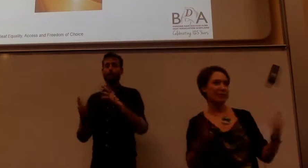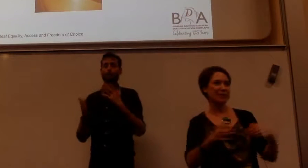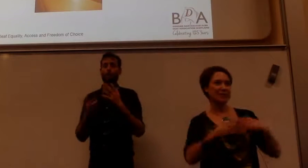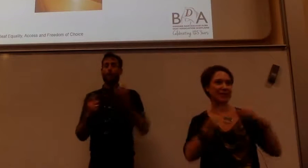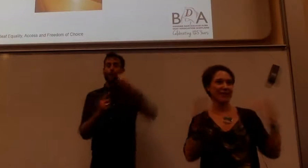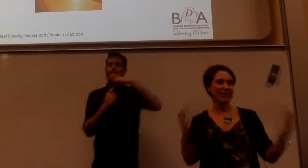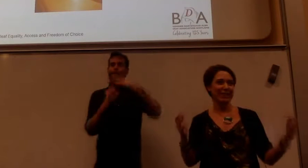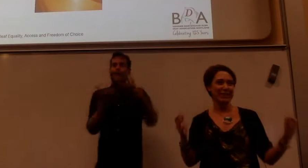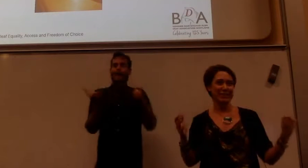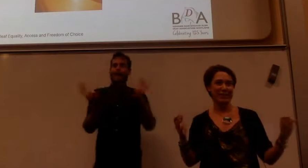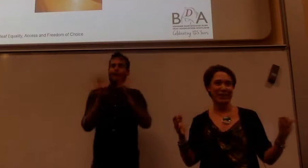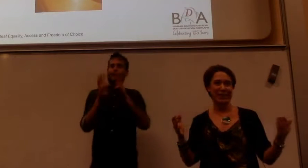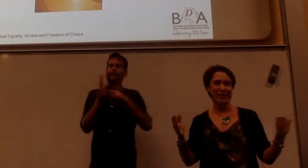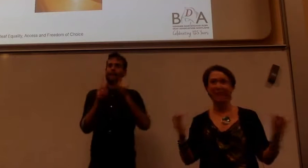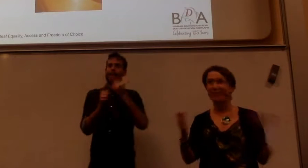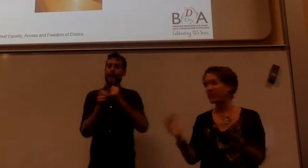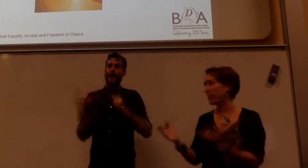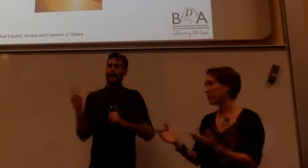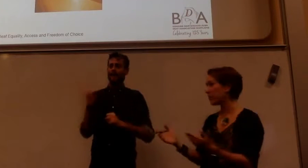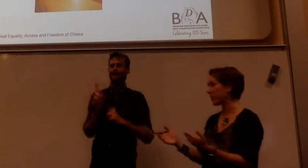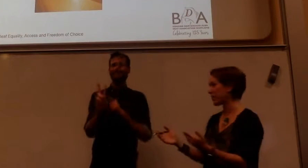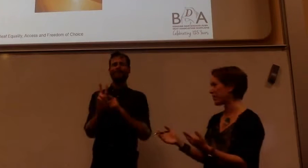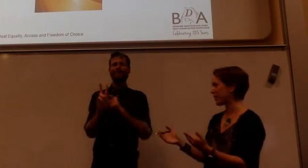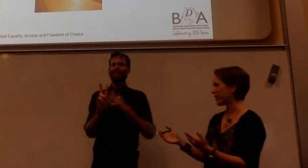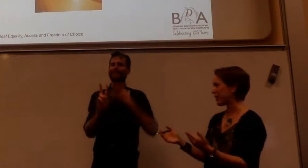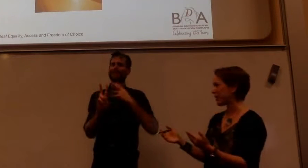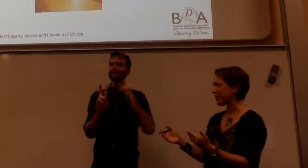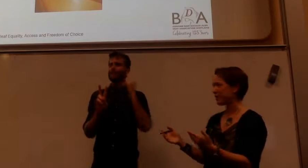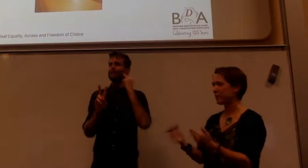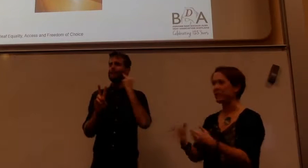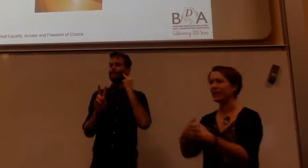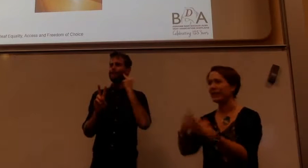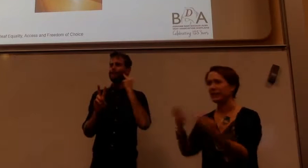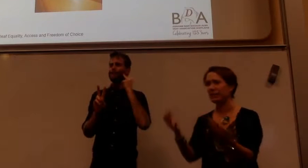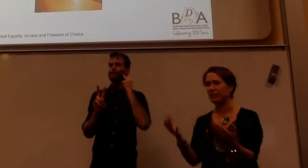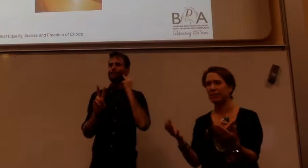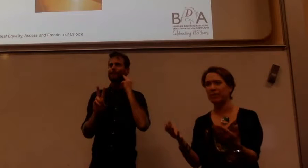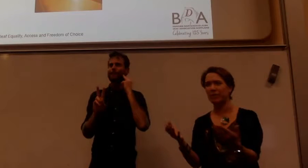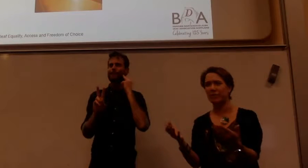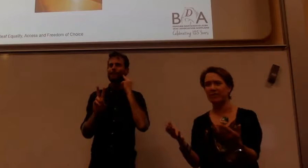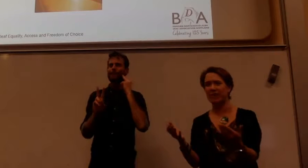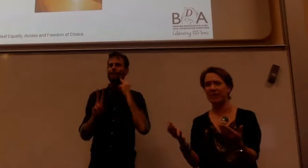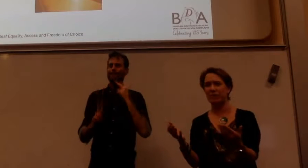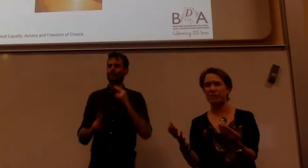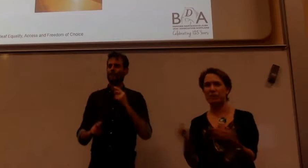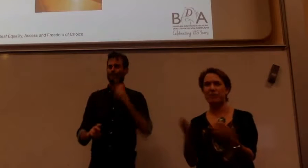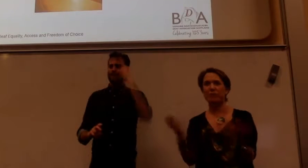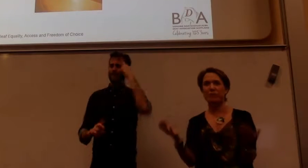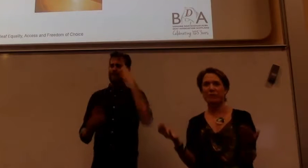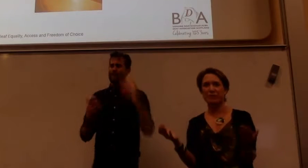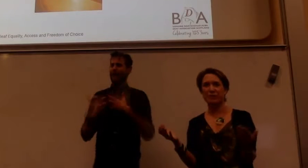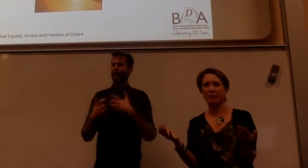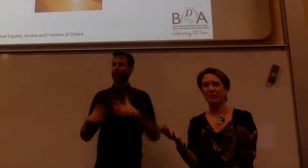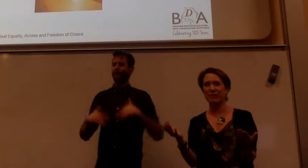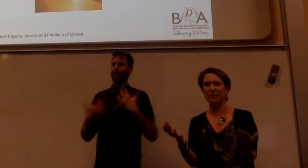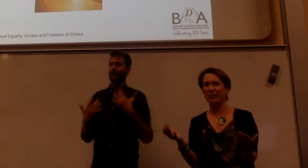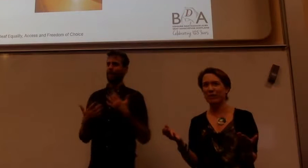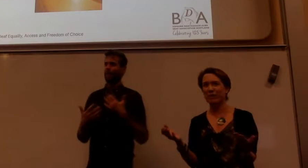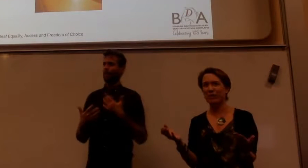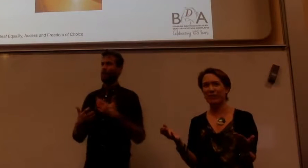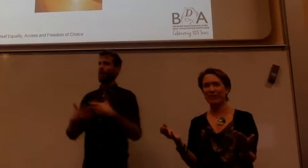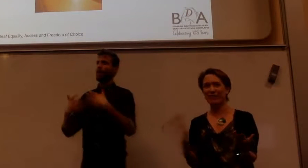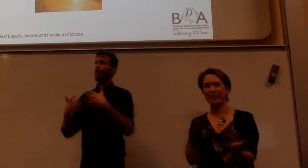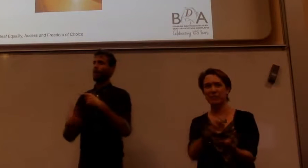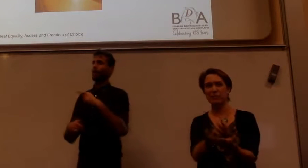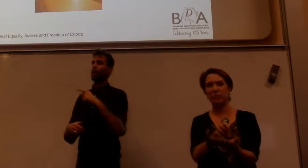learned BSL. And I think that's quite important. I think we wouldn't like it probably if we said that to be anyone who's got a certain